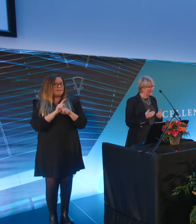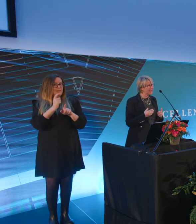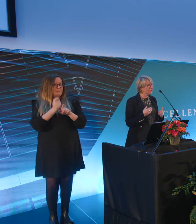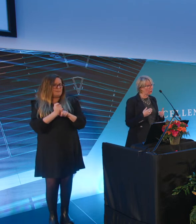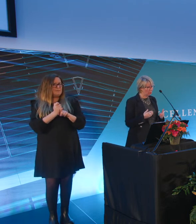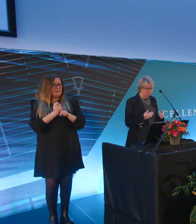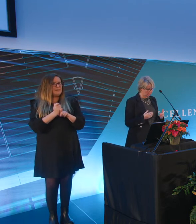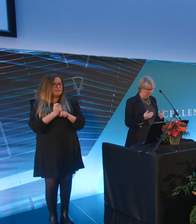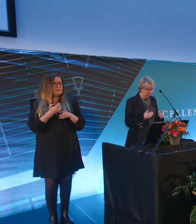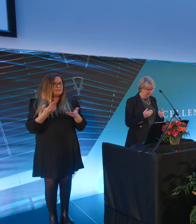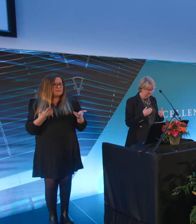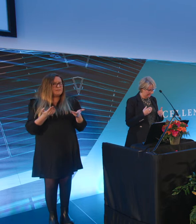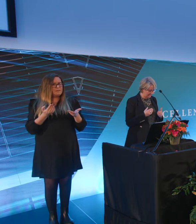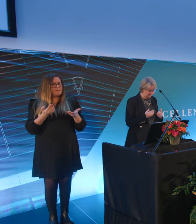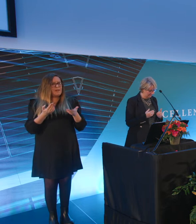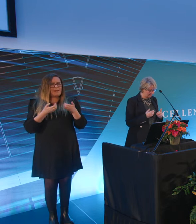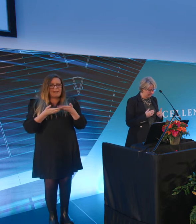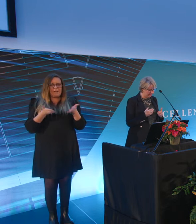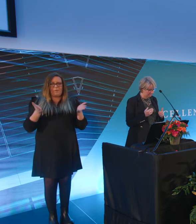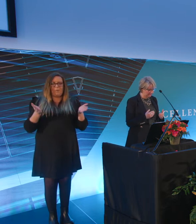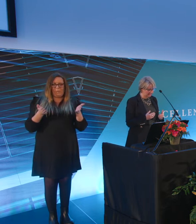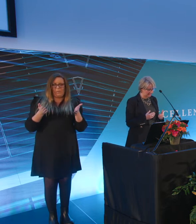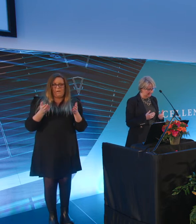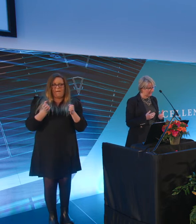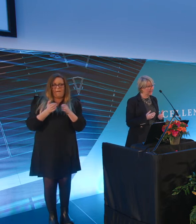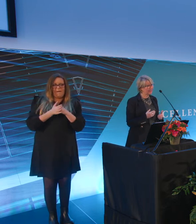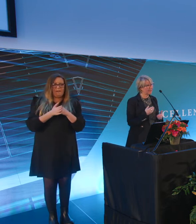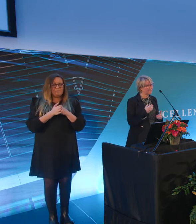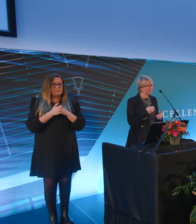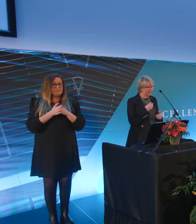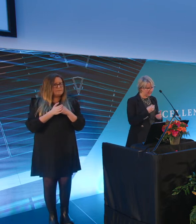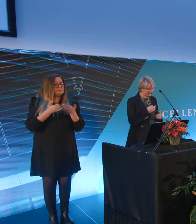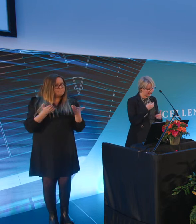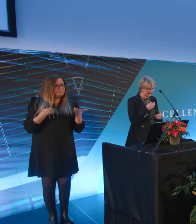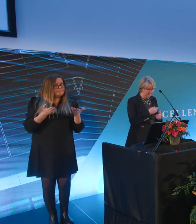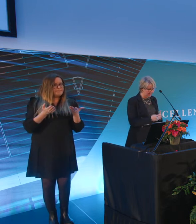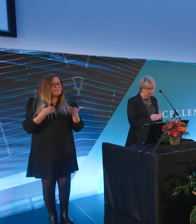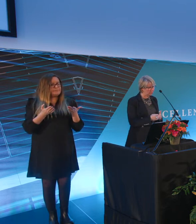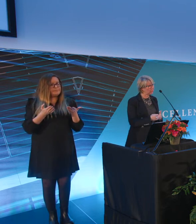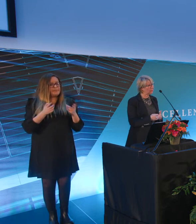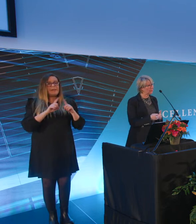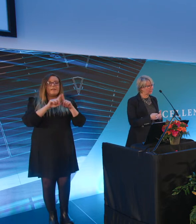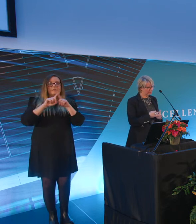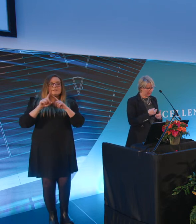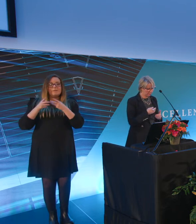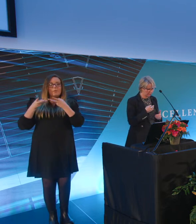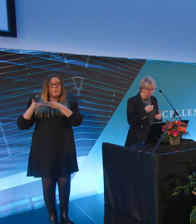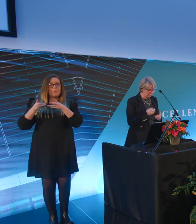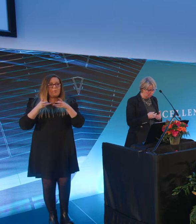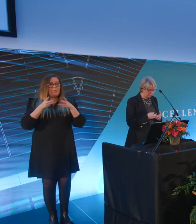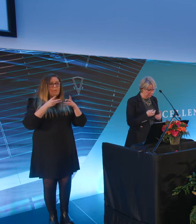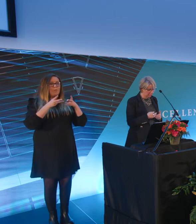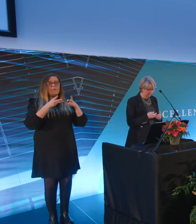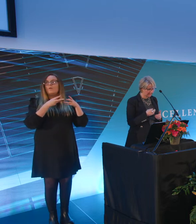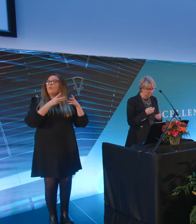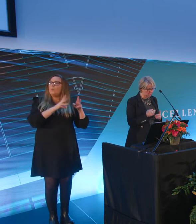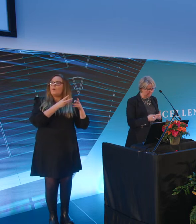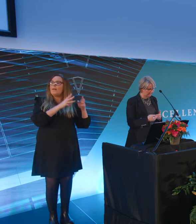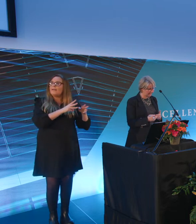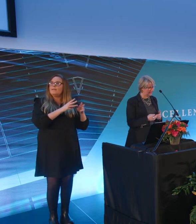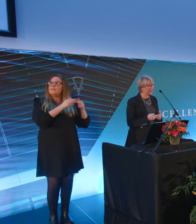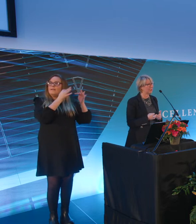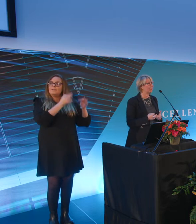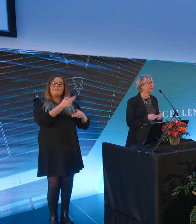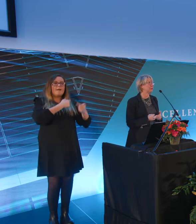about letting go of aspects of our being that define us now but will not serve us